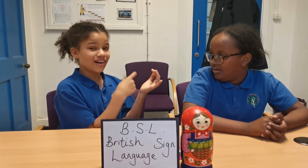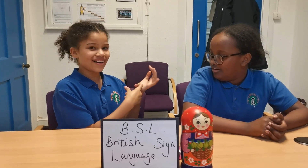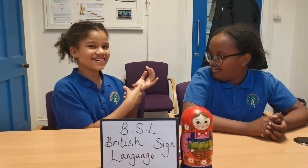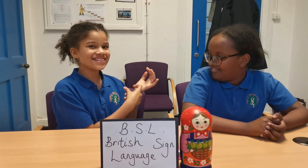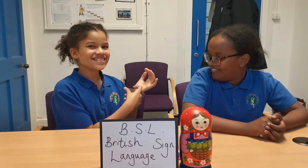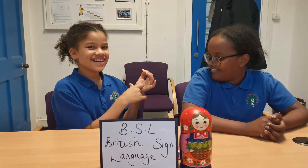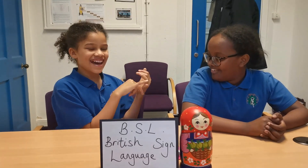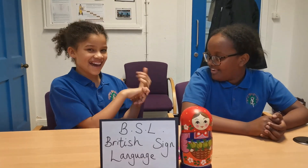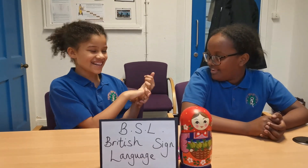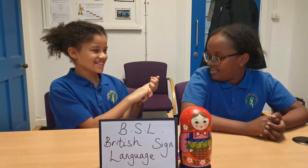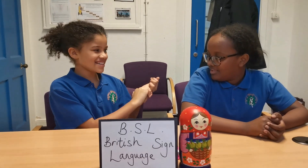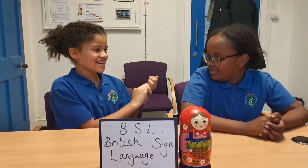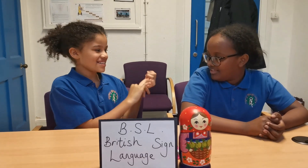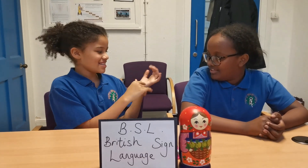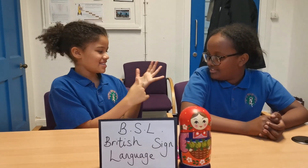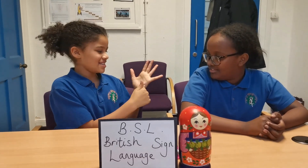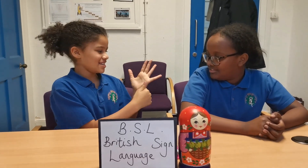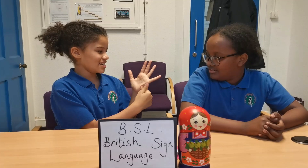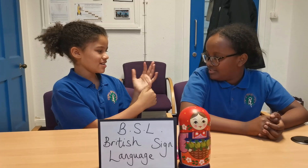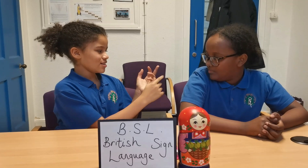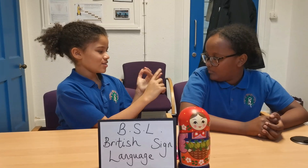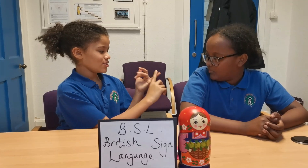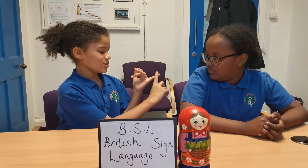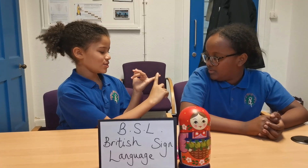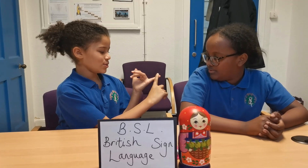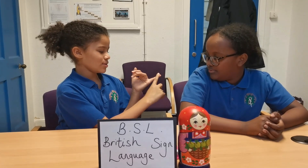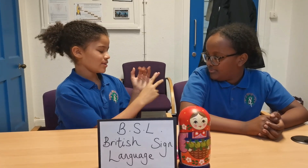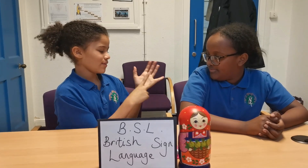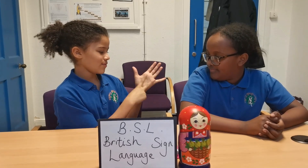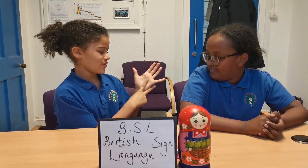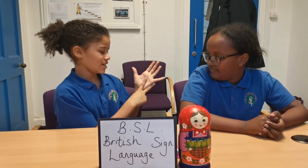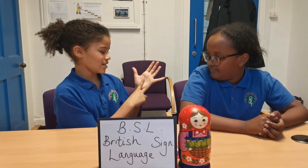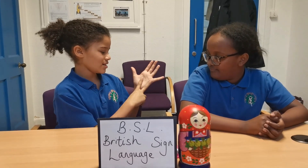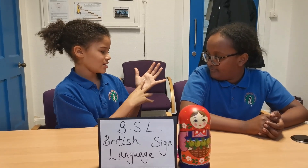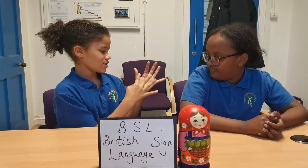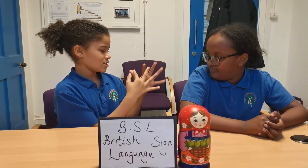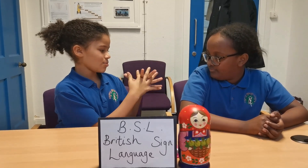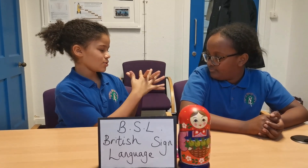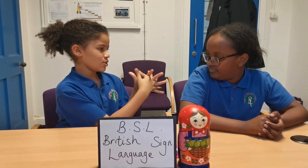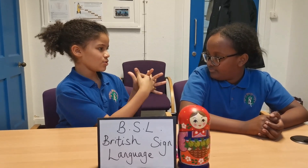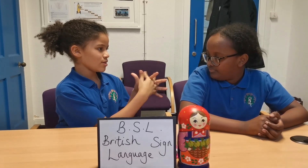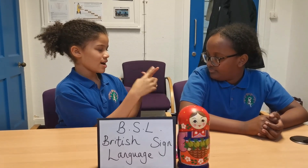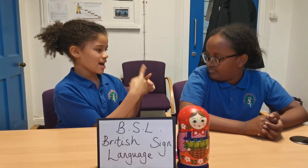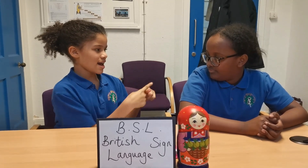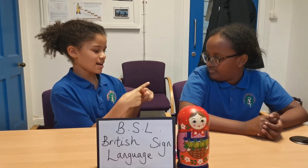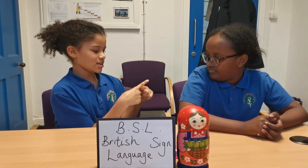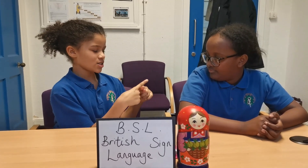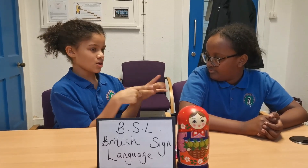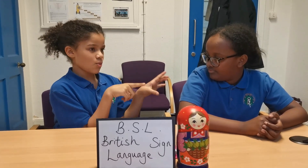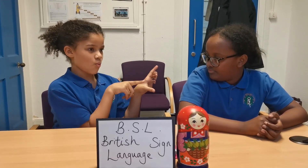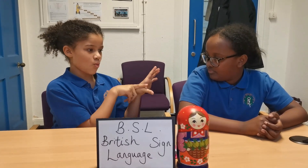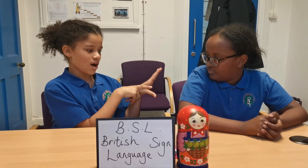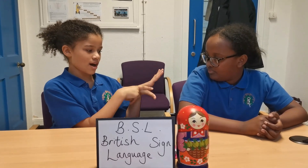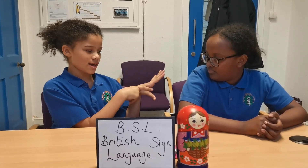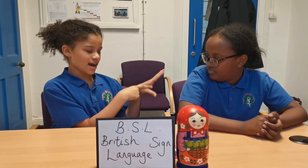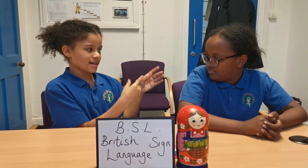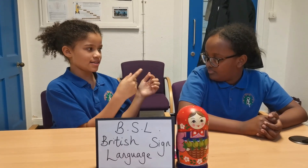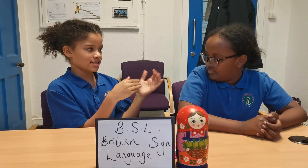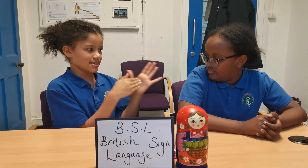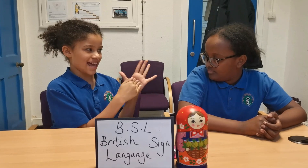R S T U V W X Y and